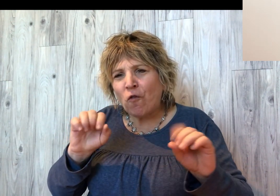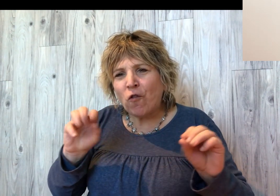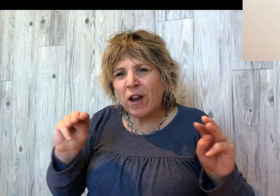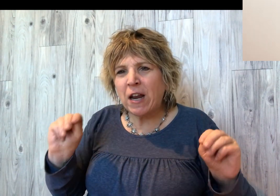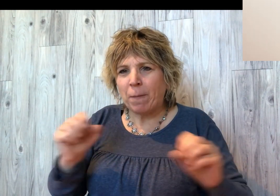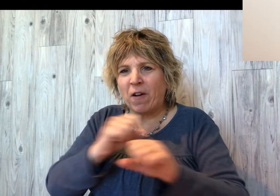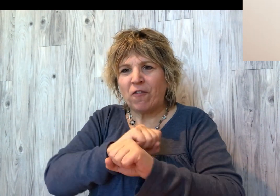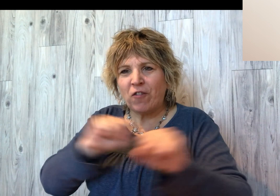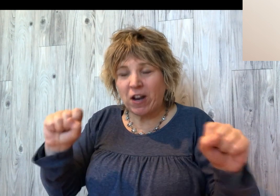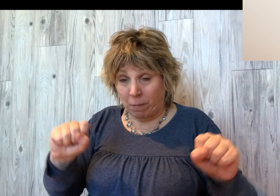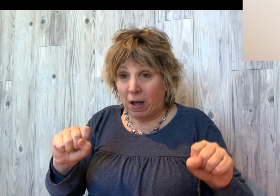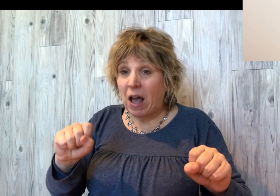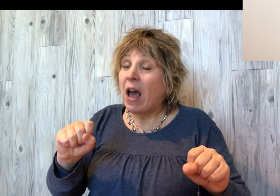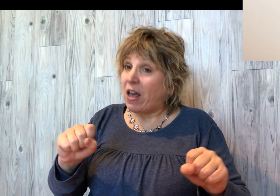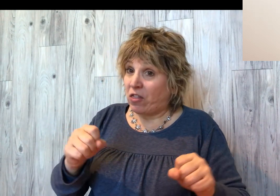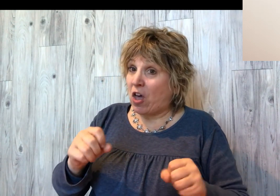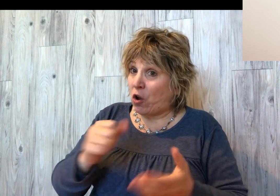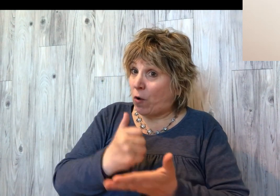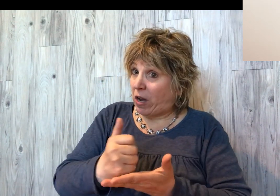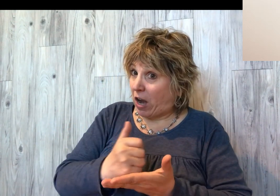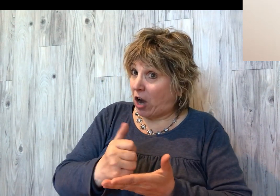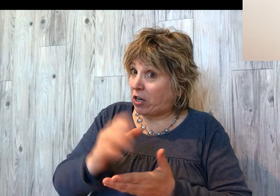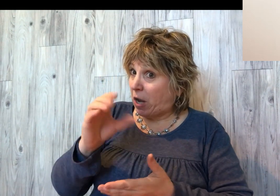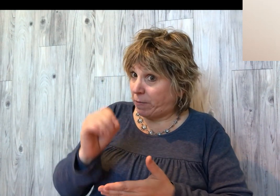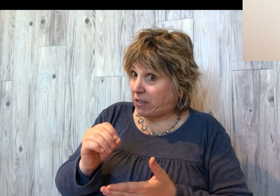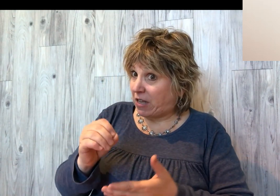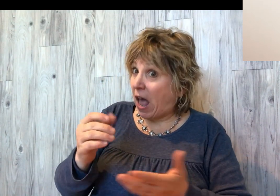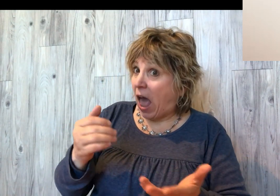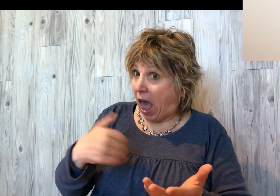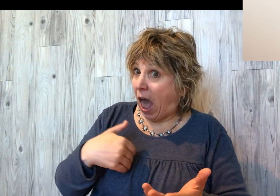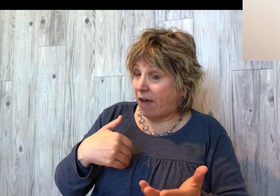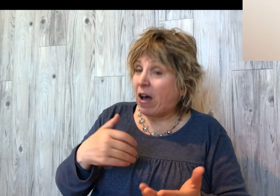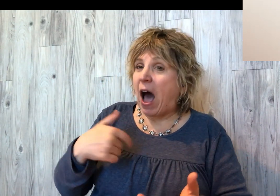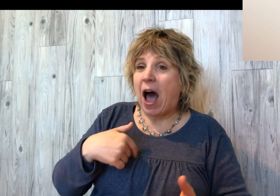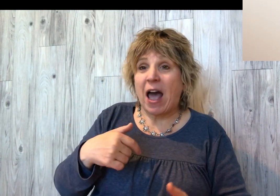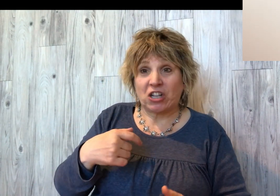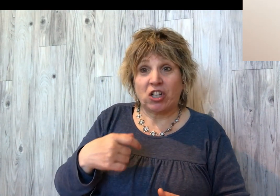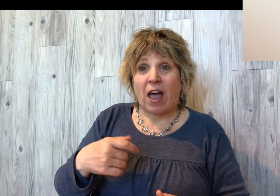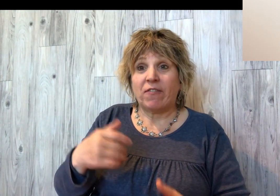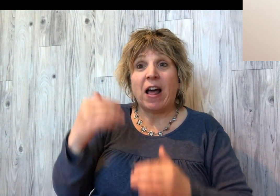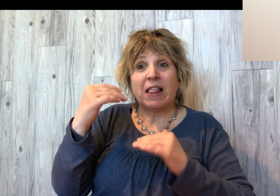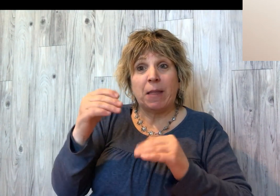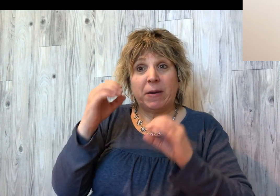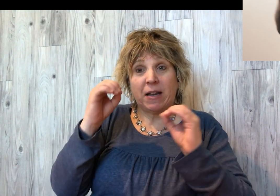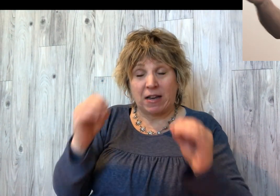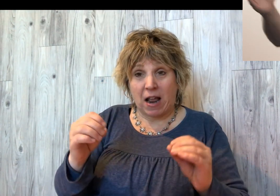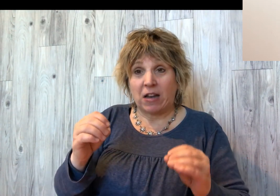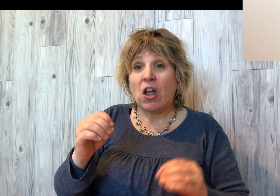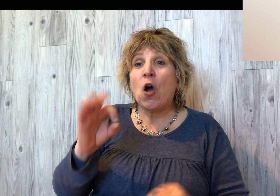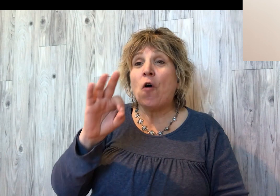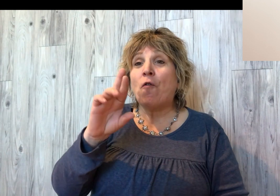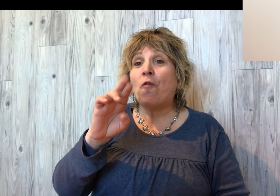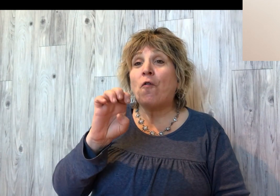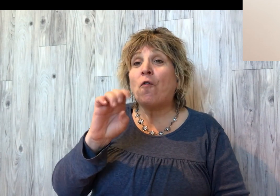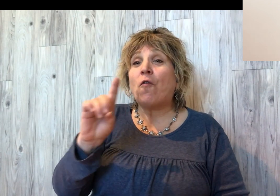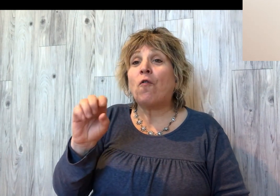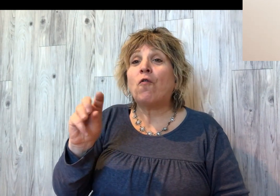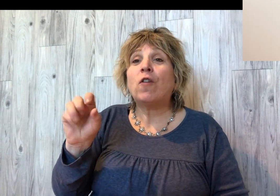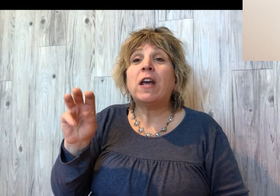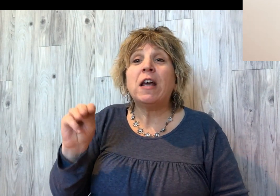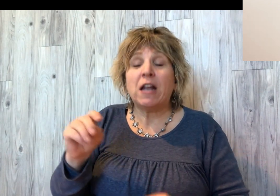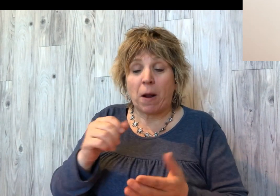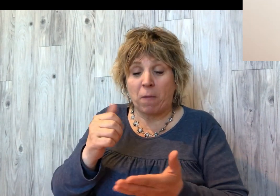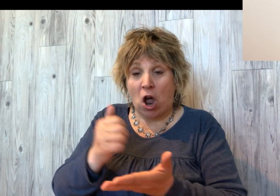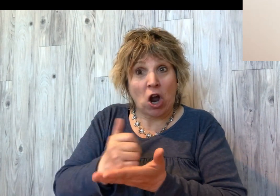Freedom. That's what the credit card companies call it. Matter of fact, I actually have a Chase Unlimited Freedom card. The problem